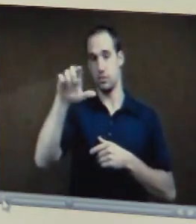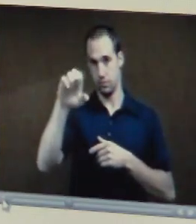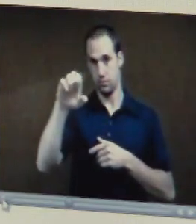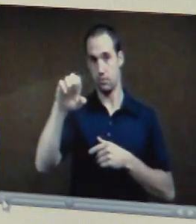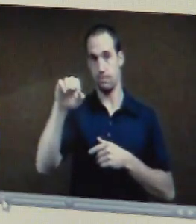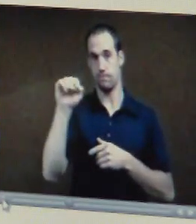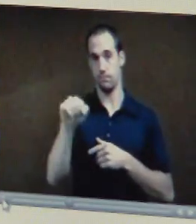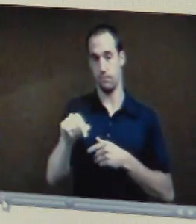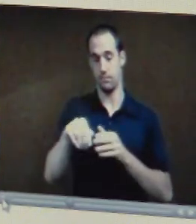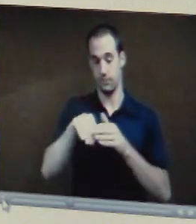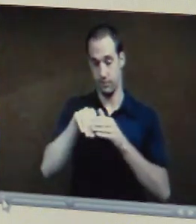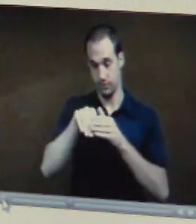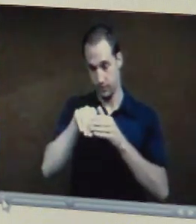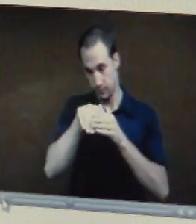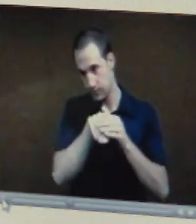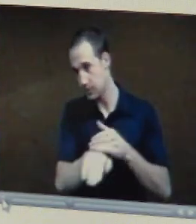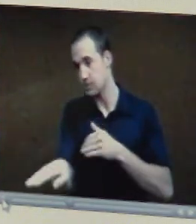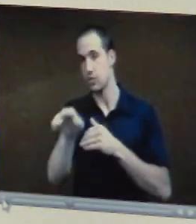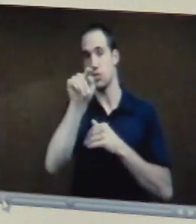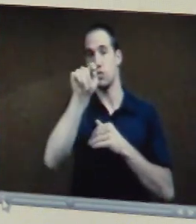tricuspid.